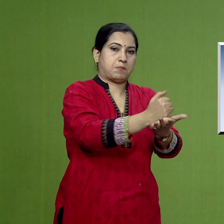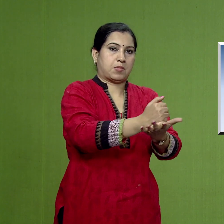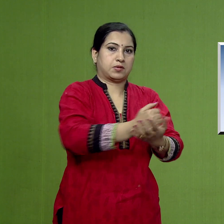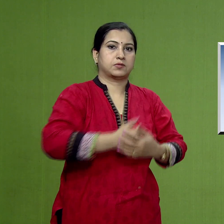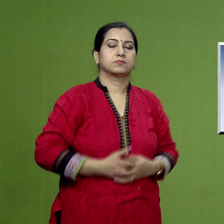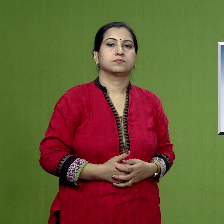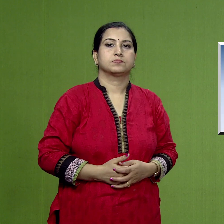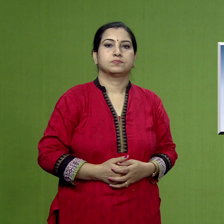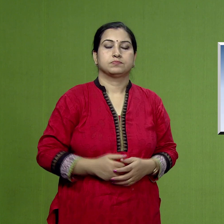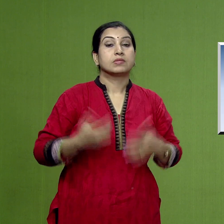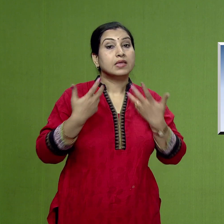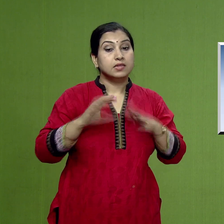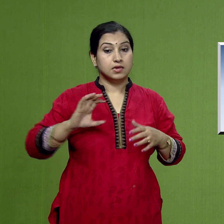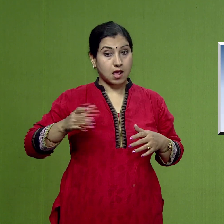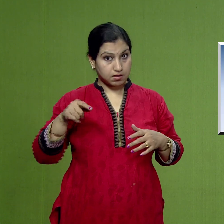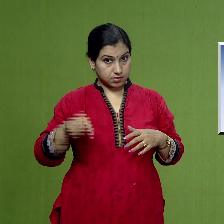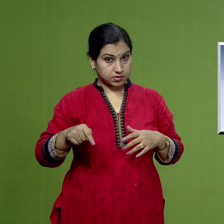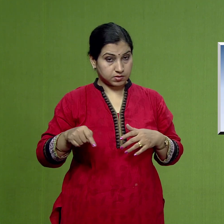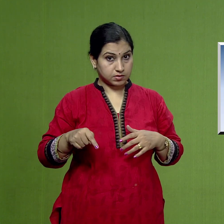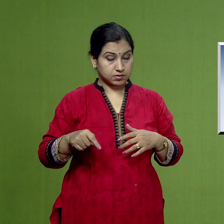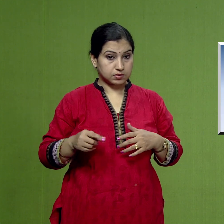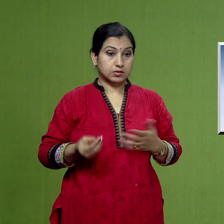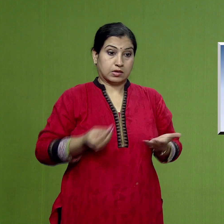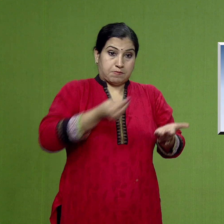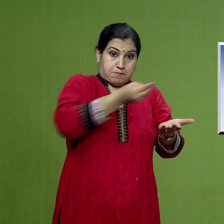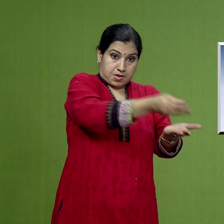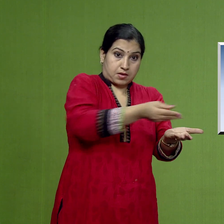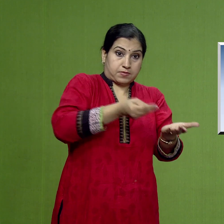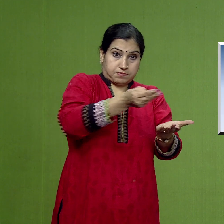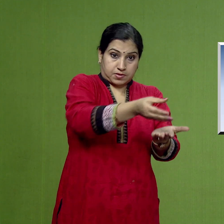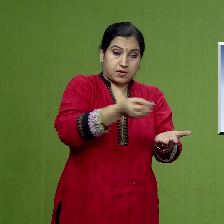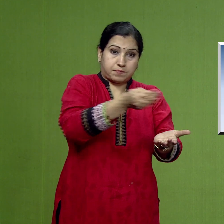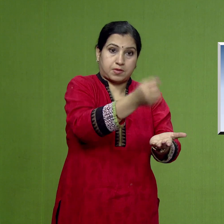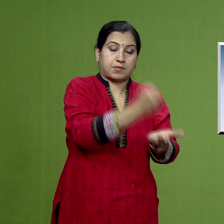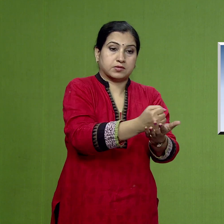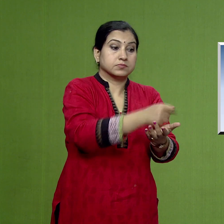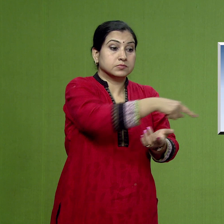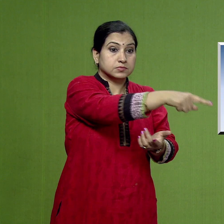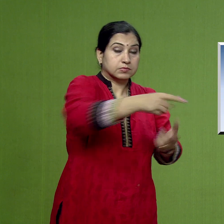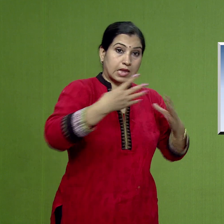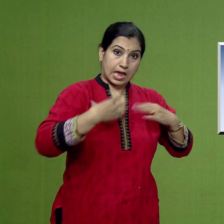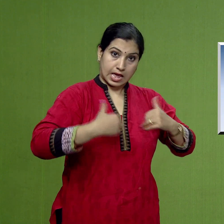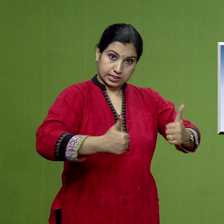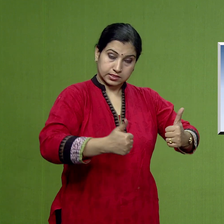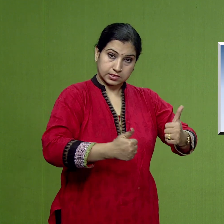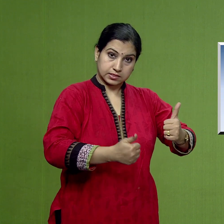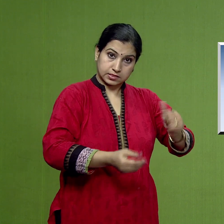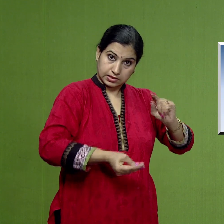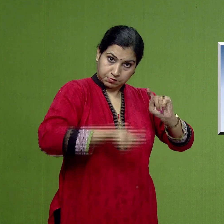the country has to invest a lot in the form of improving the health and